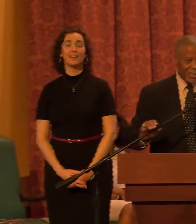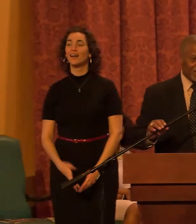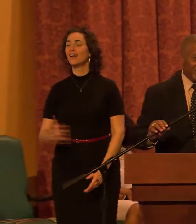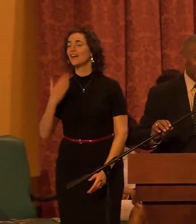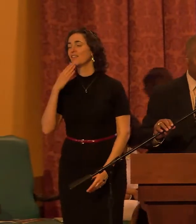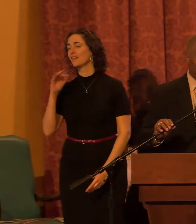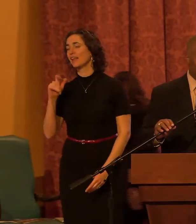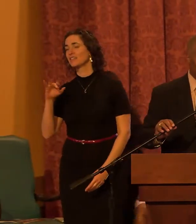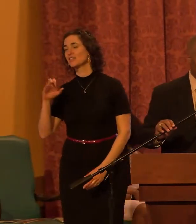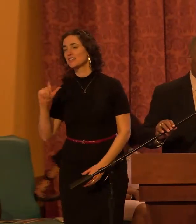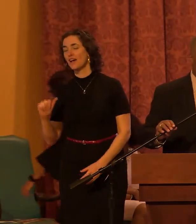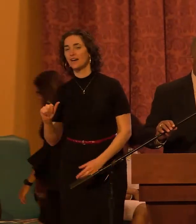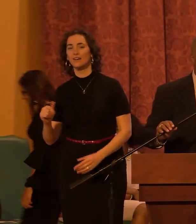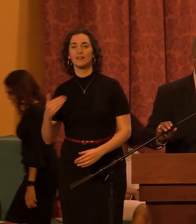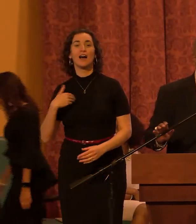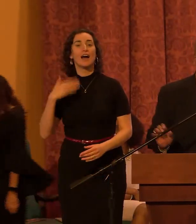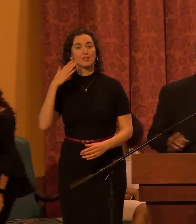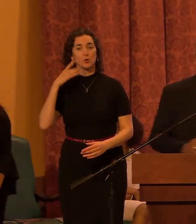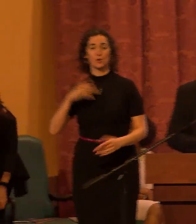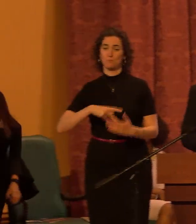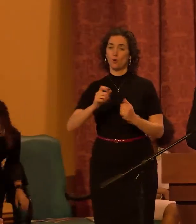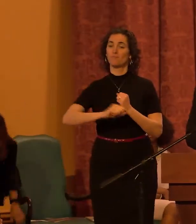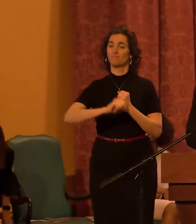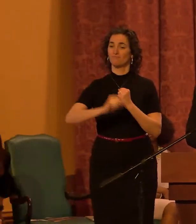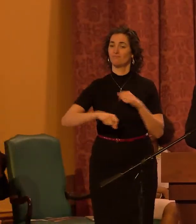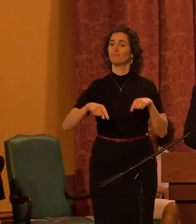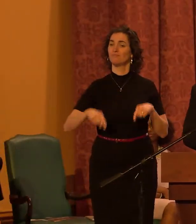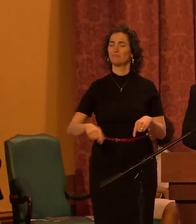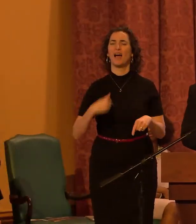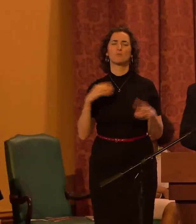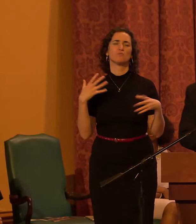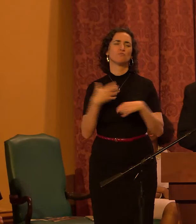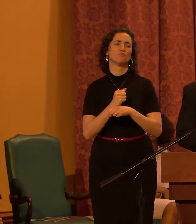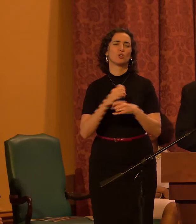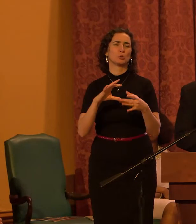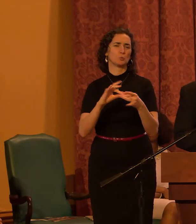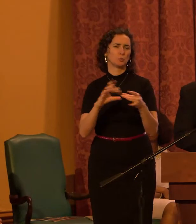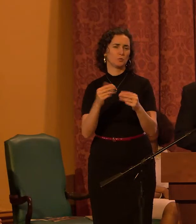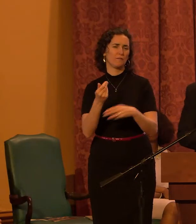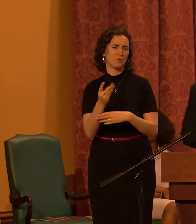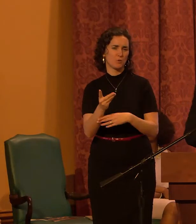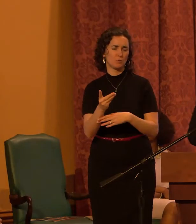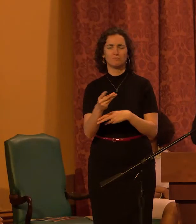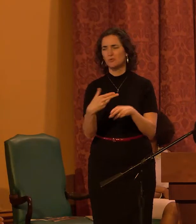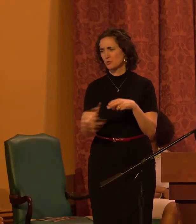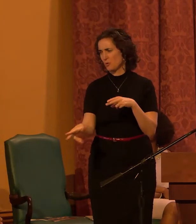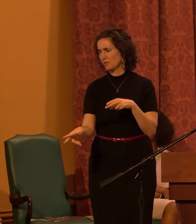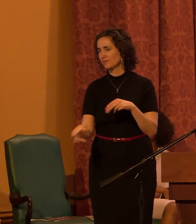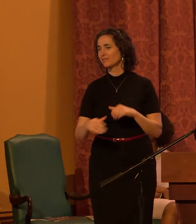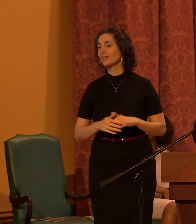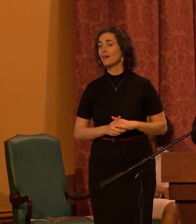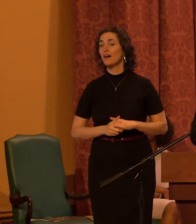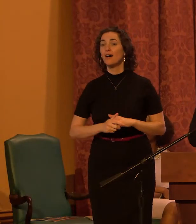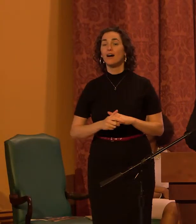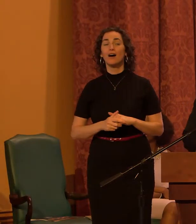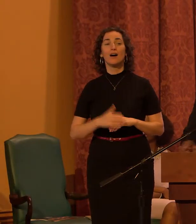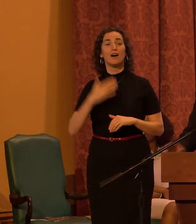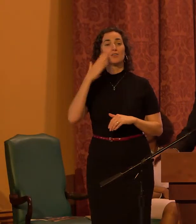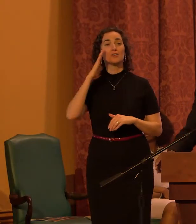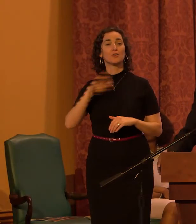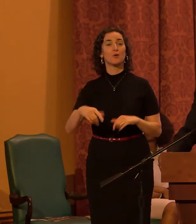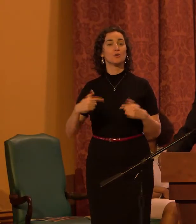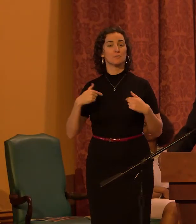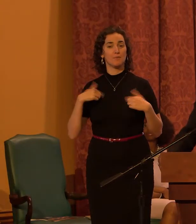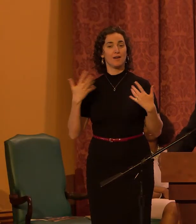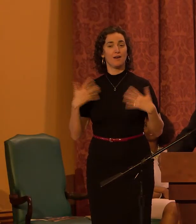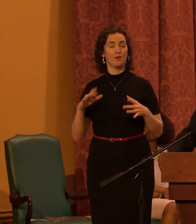Thank you, Alicia, and I know we have a long program, and they said a few words, so we're going to keep it that way, a few words. As I